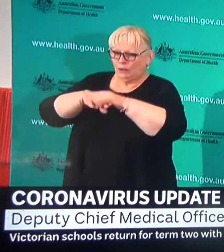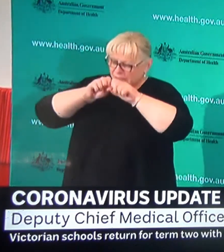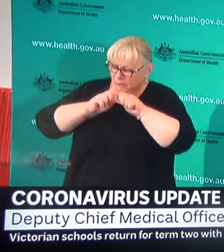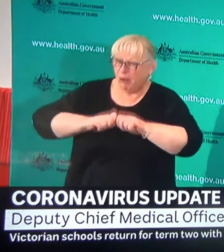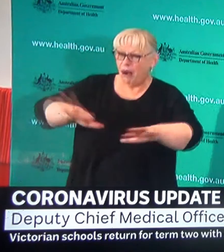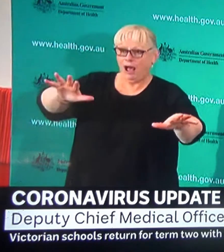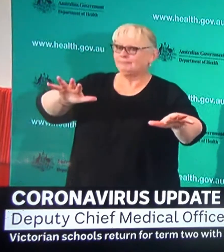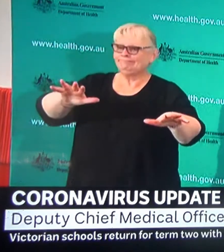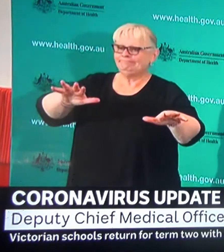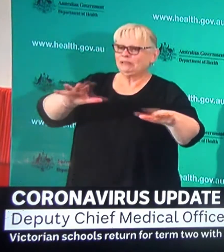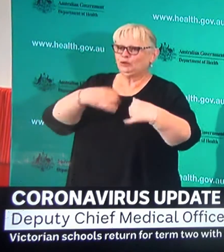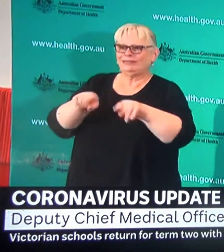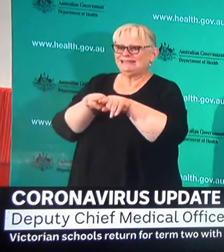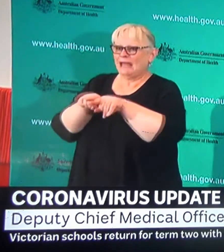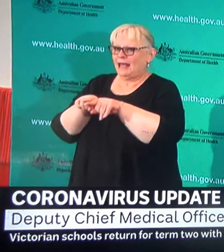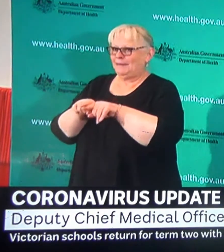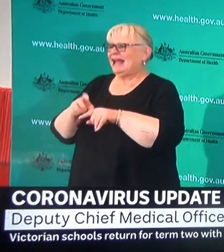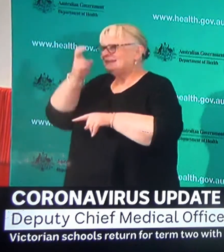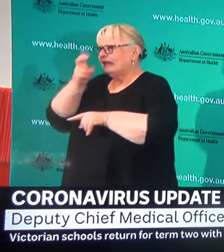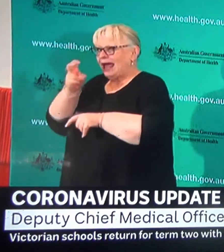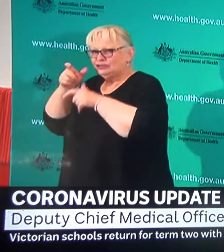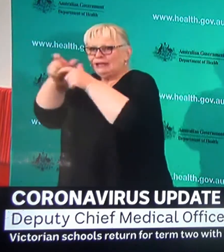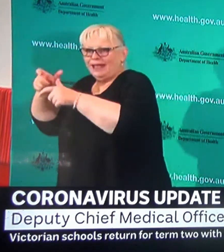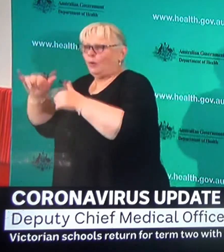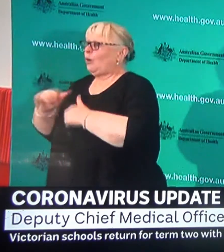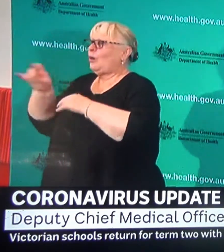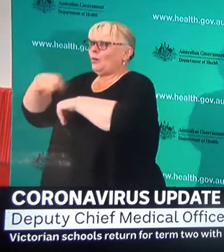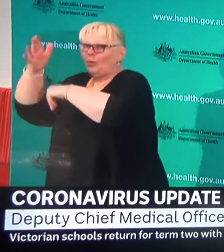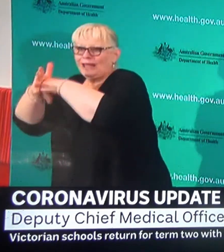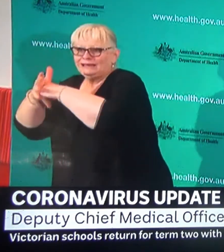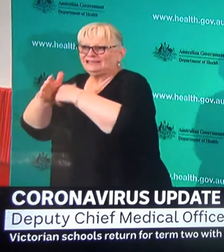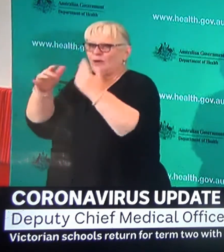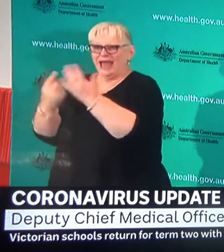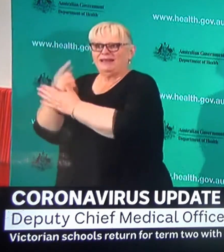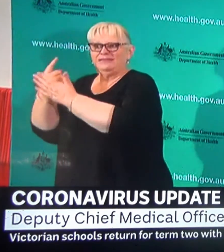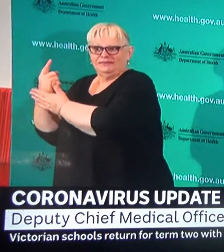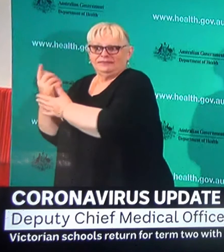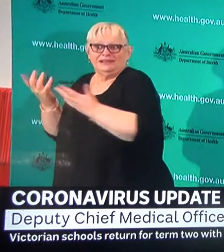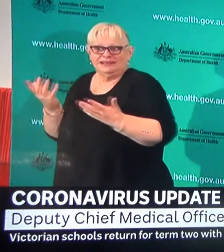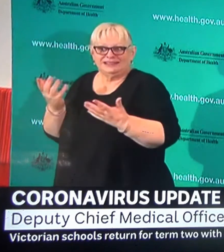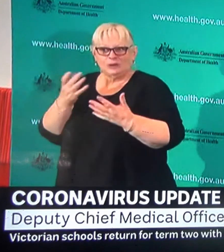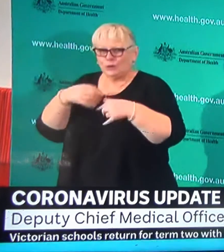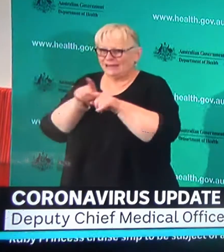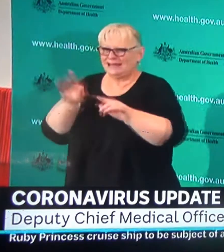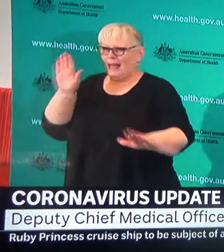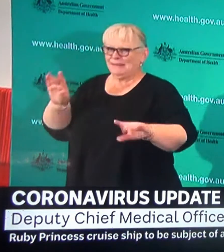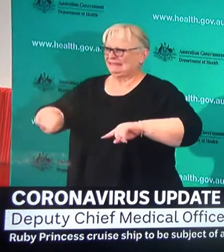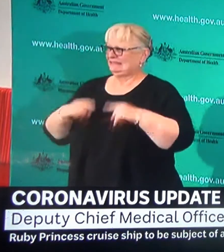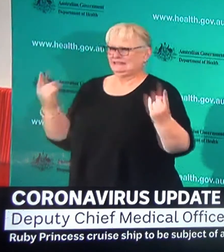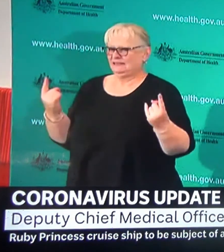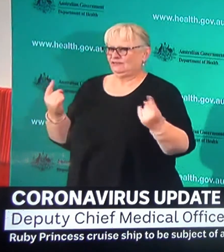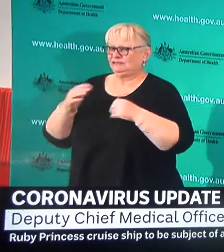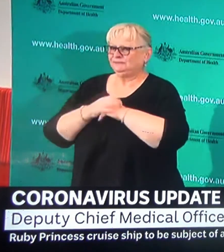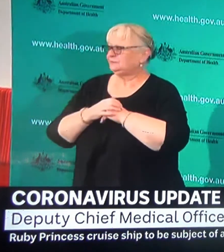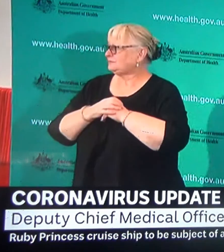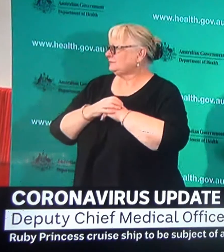widespread outbreaks that we've seen amongst adults, either at weddings, for example, or indeed in our elderly population in residential aged care